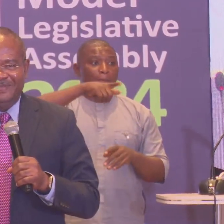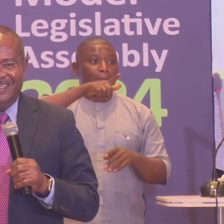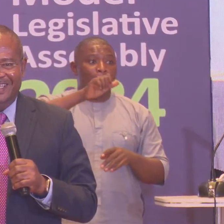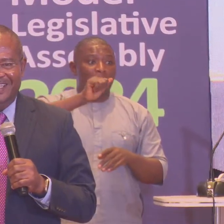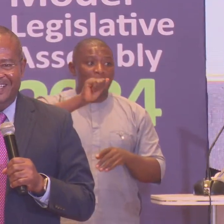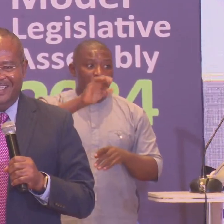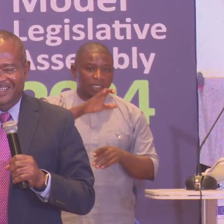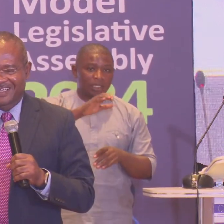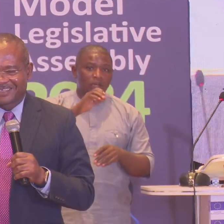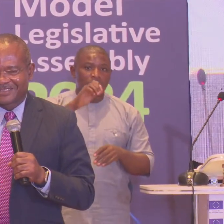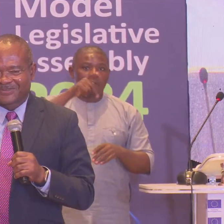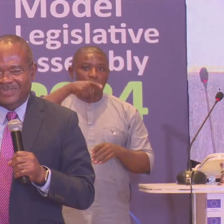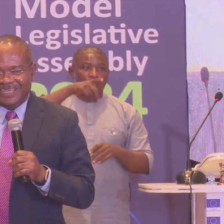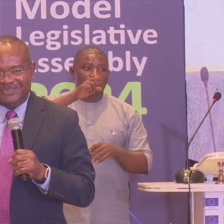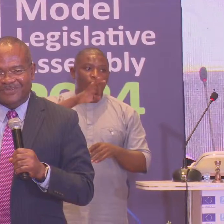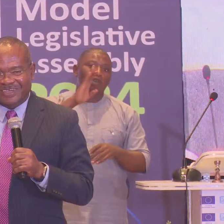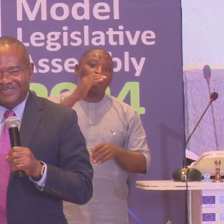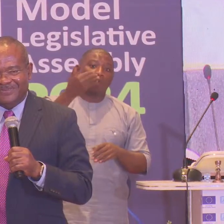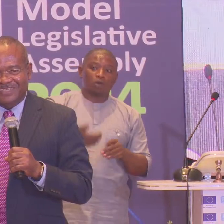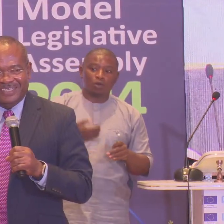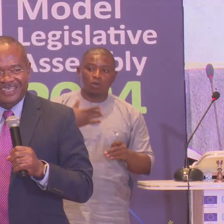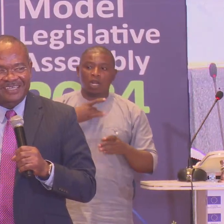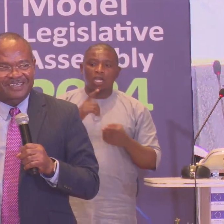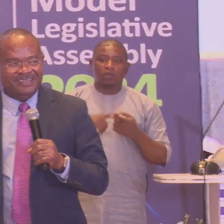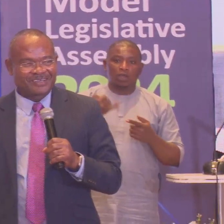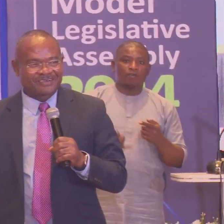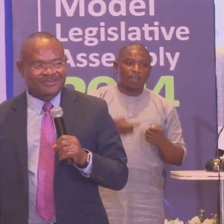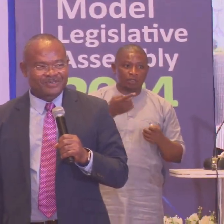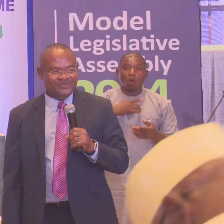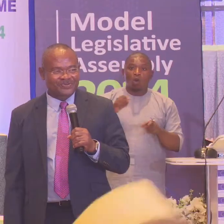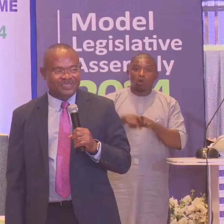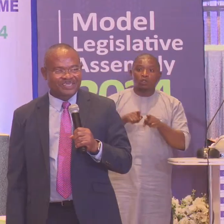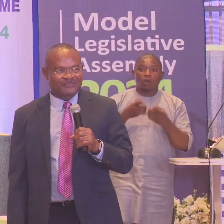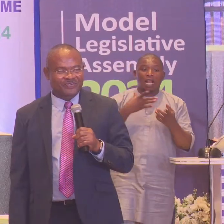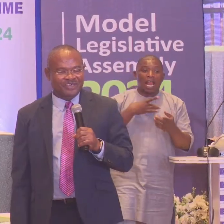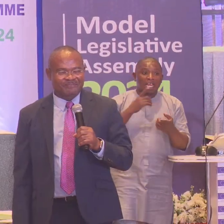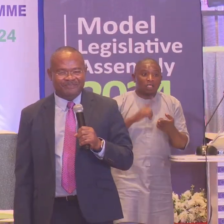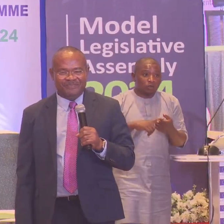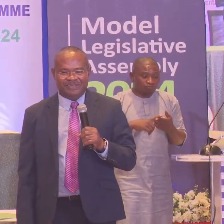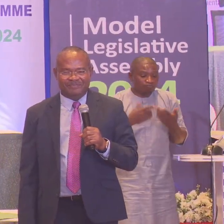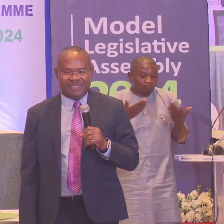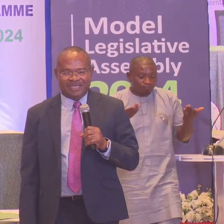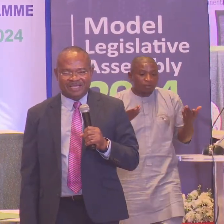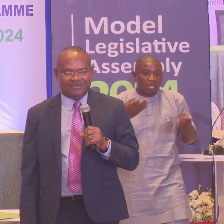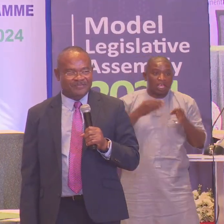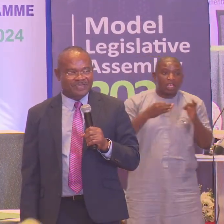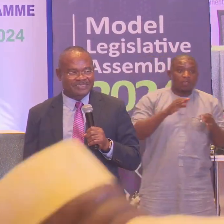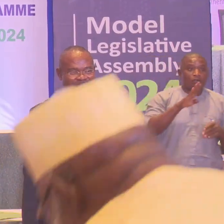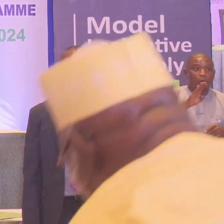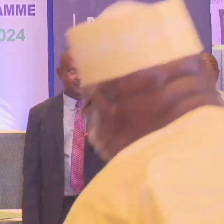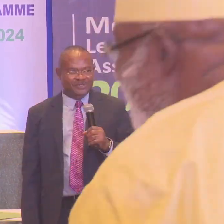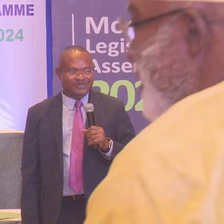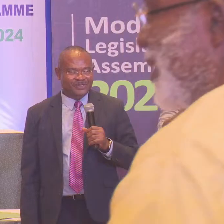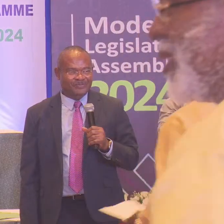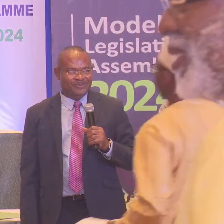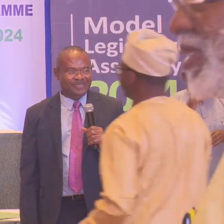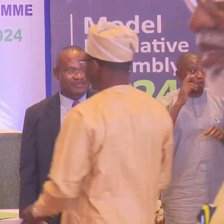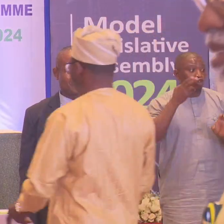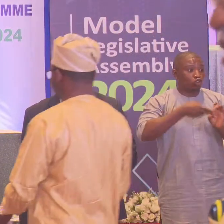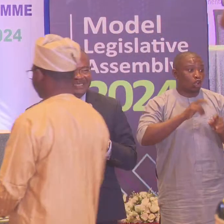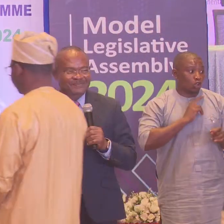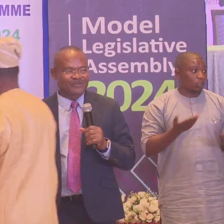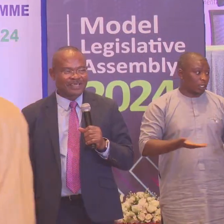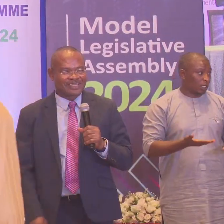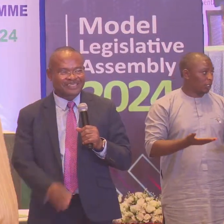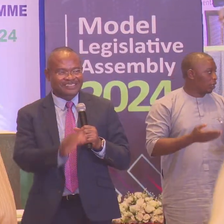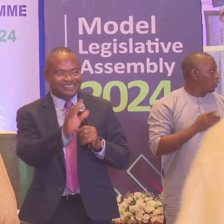sir. So we'd like to invite you here. We'd also like if Benga Ruleva is able to join us up here, but he has